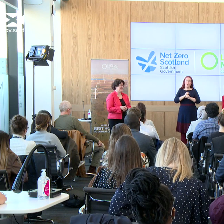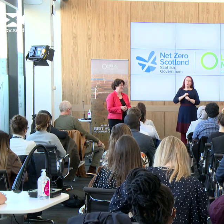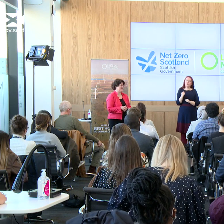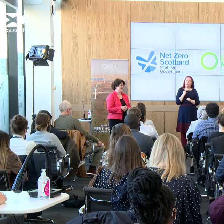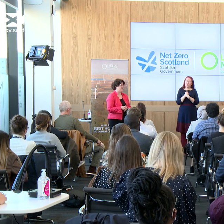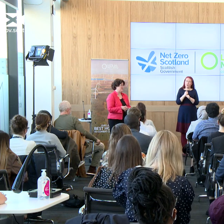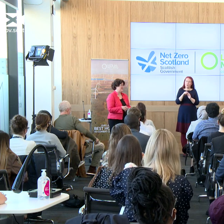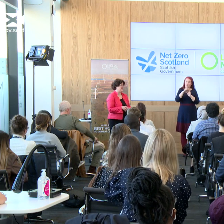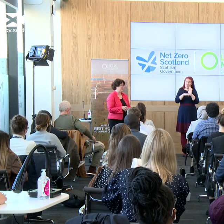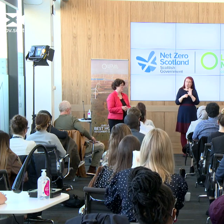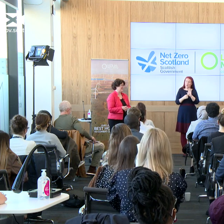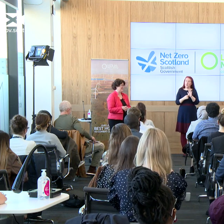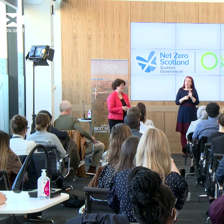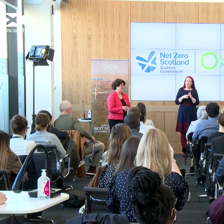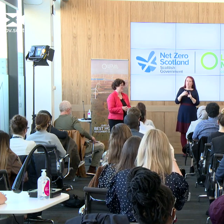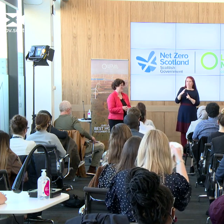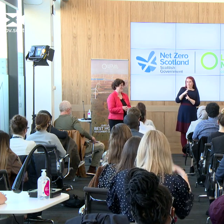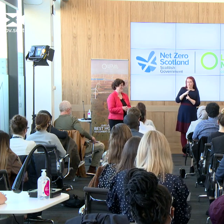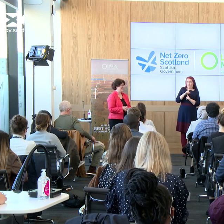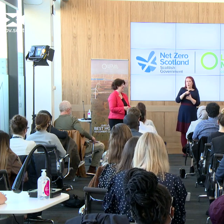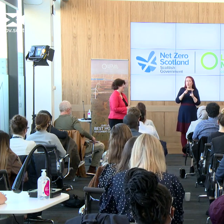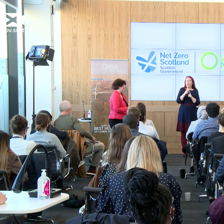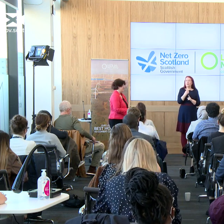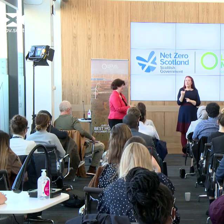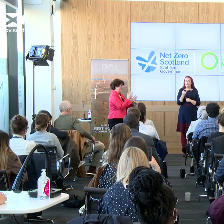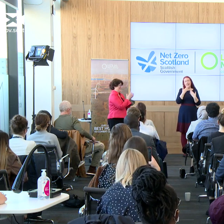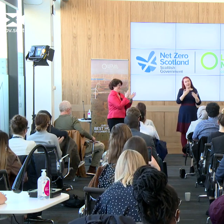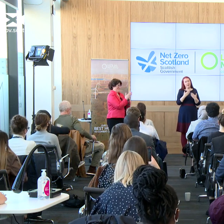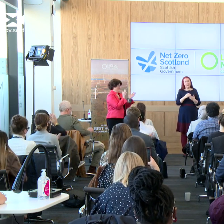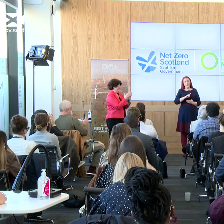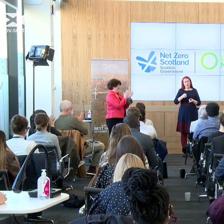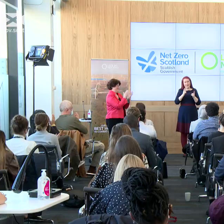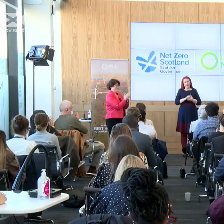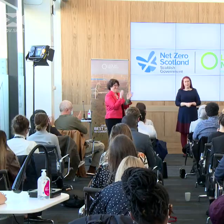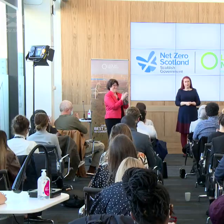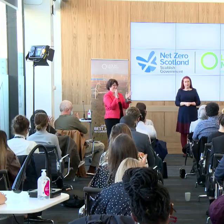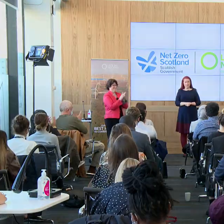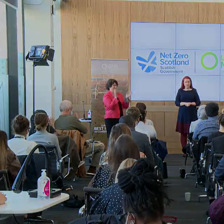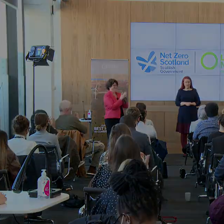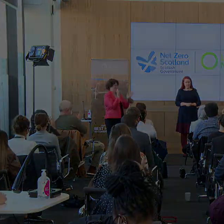beginning of this very important COP26 conference. Thank you very much, First Minister.